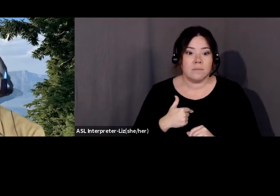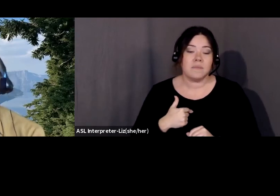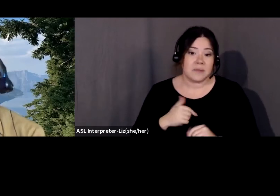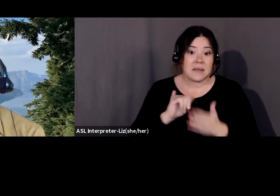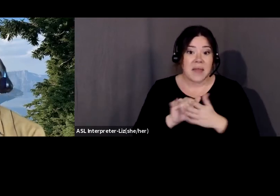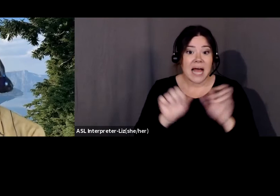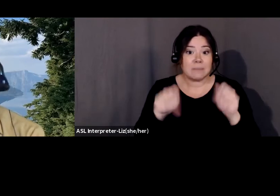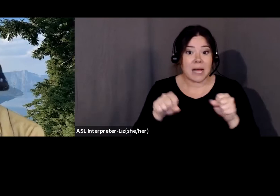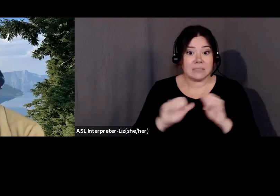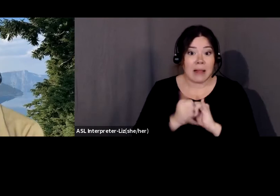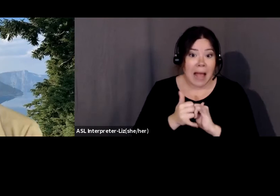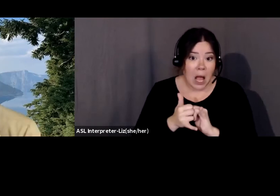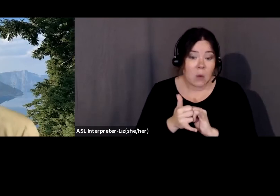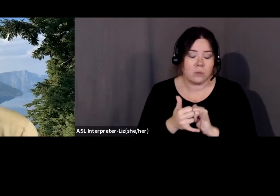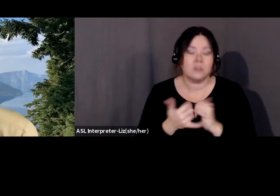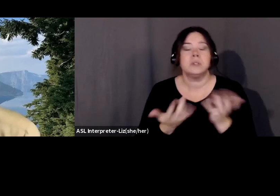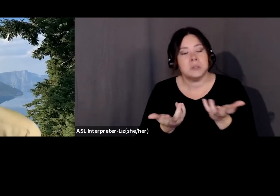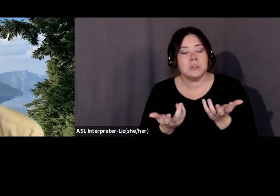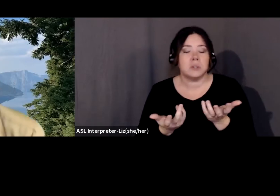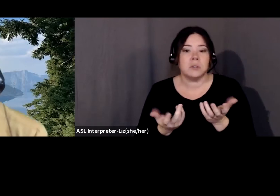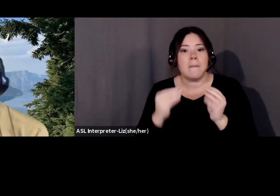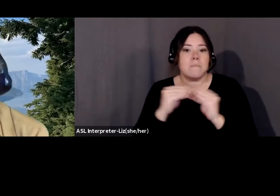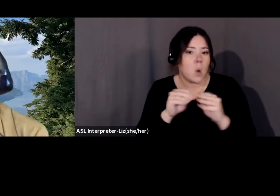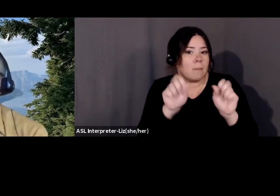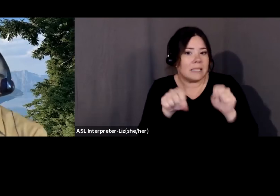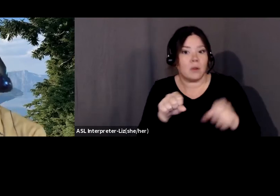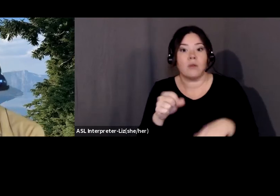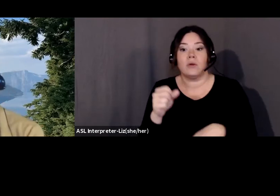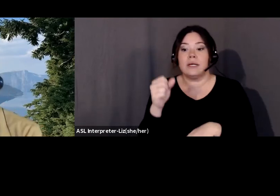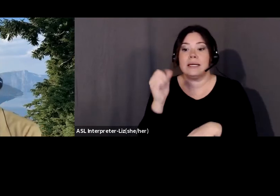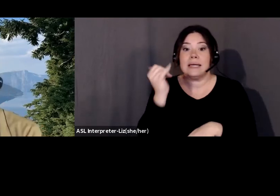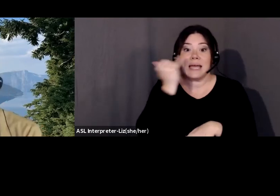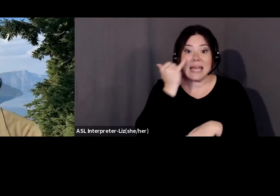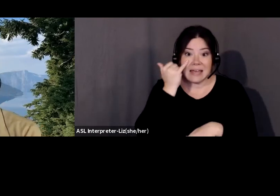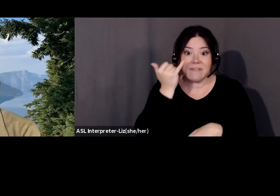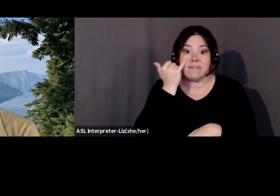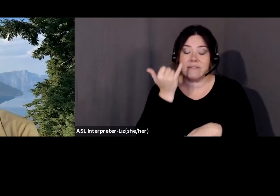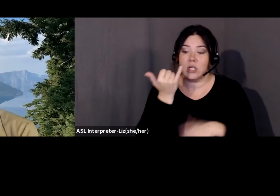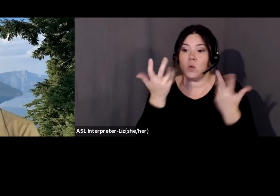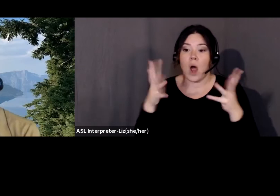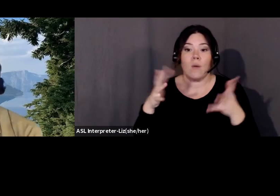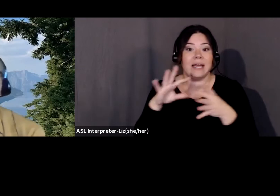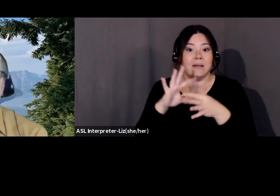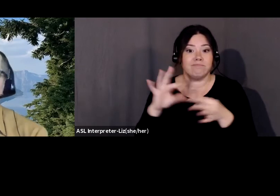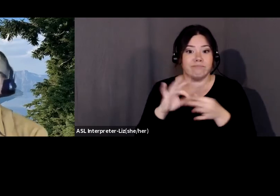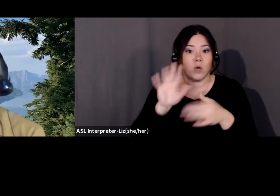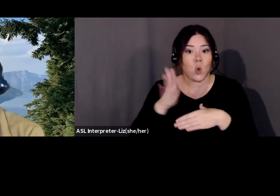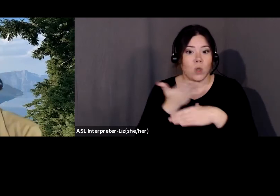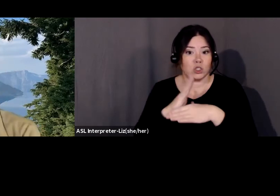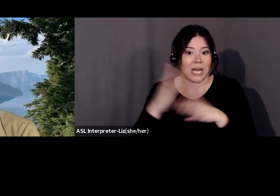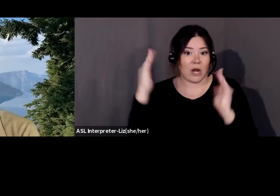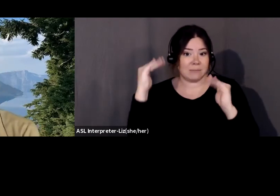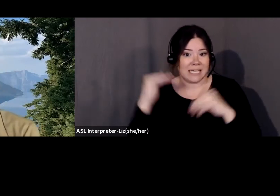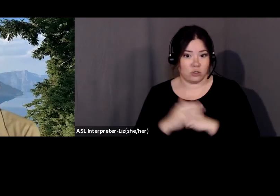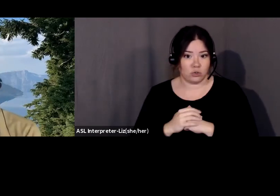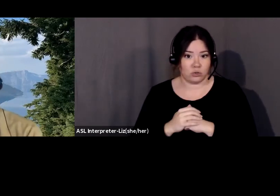possible, it's way more likely if you've built those shared expectations together, because then it's